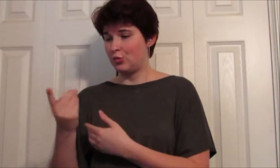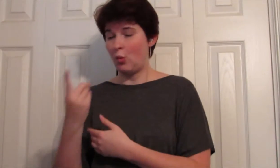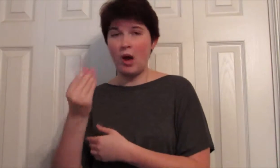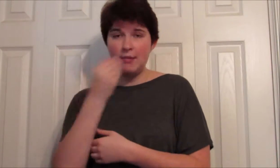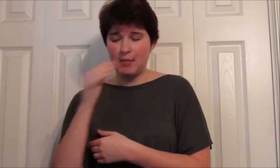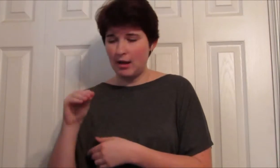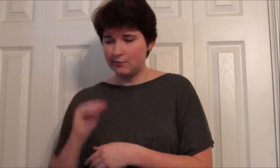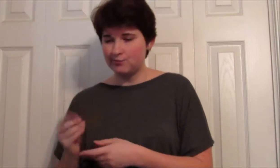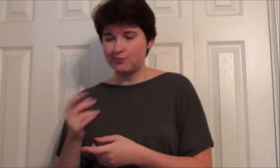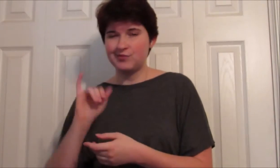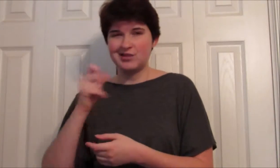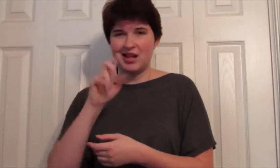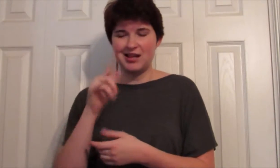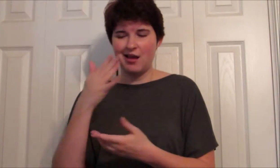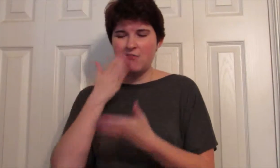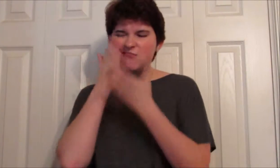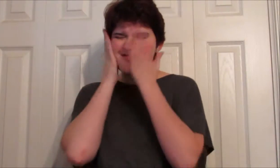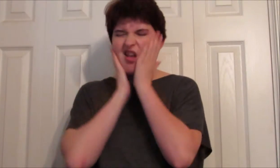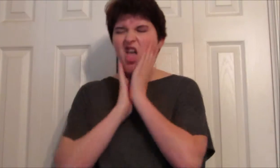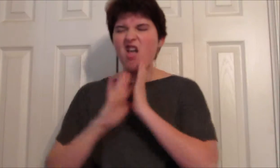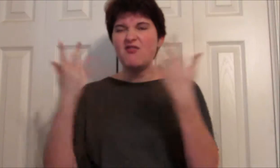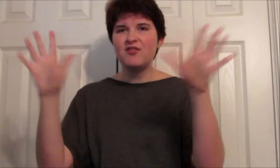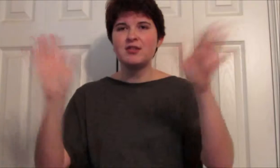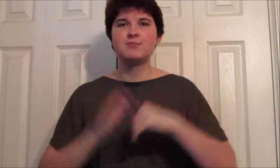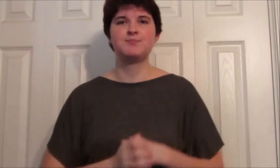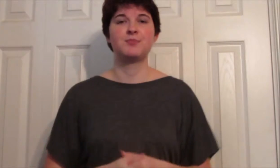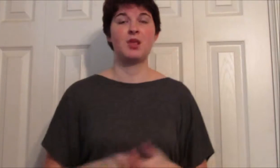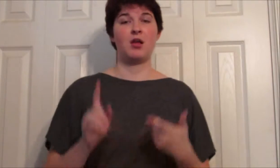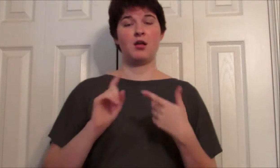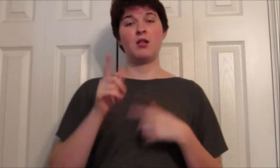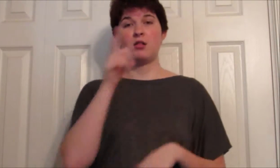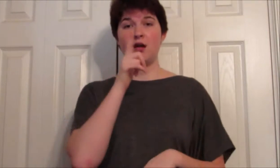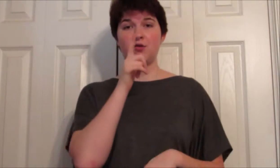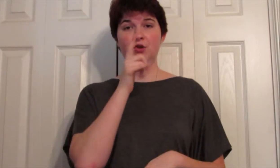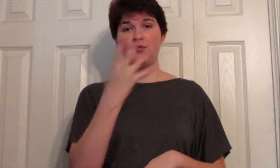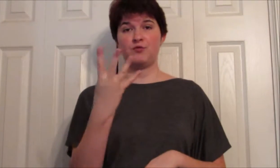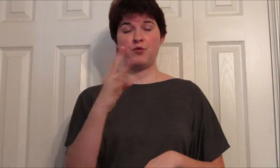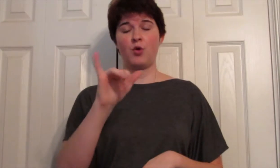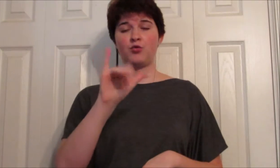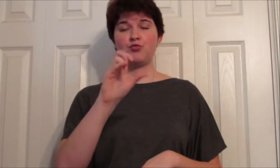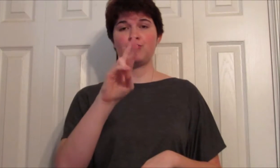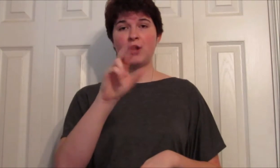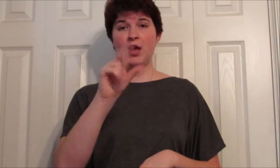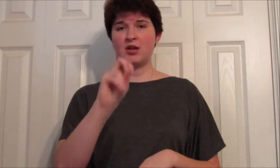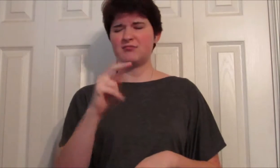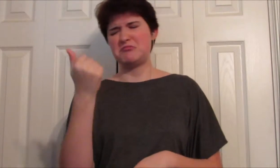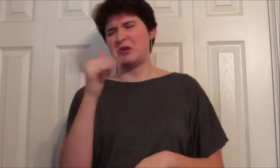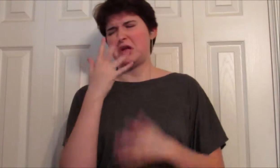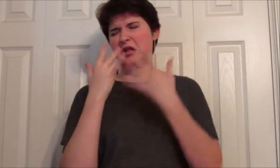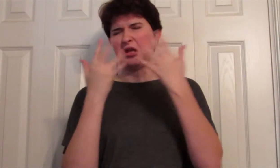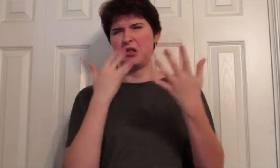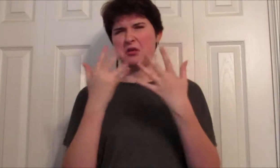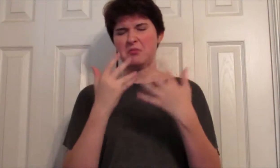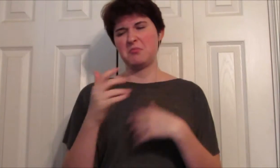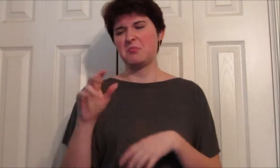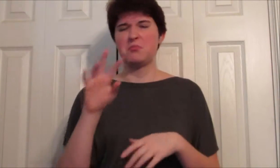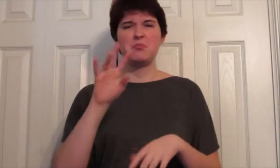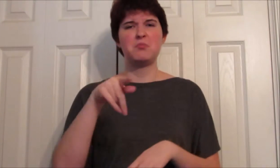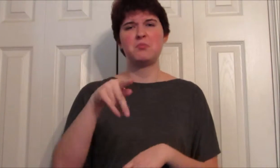then smear the jelly all over your face and clothes. Lunch, 4 crayons, any color, a handful of potato chips, and a glass of